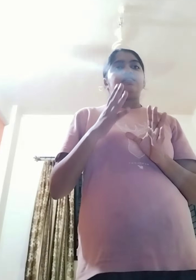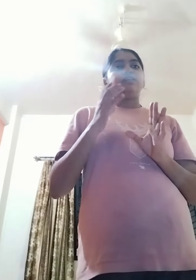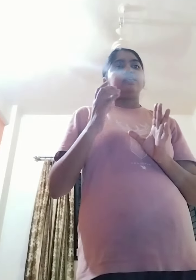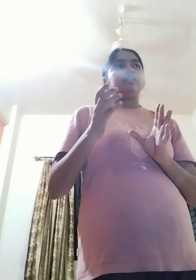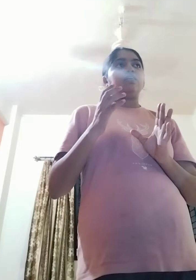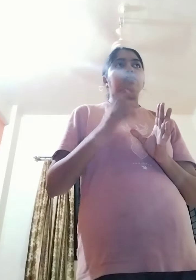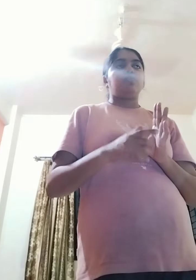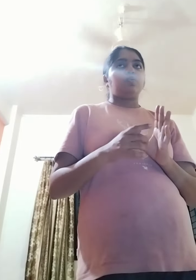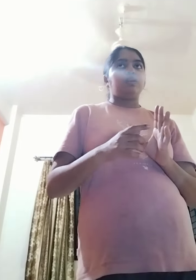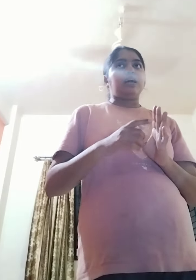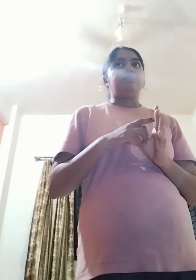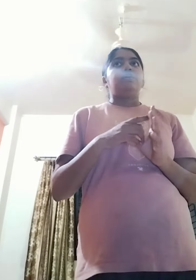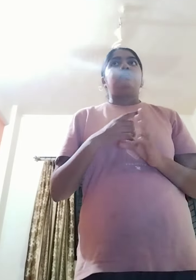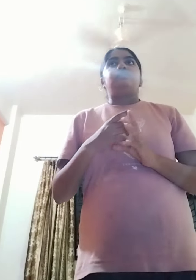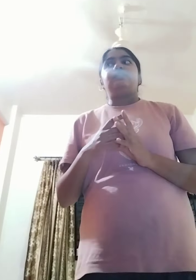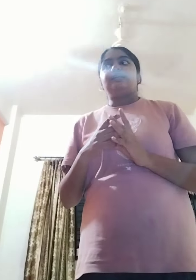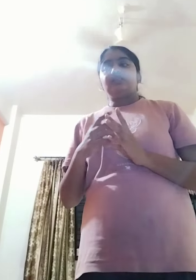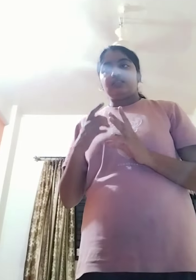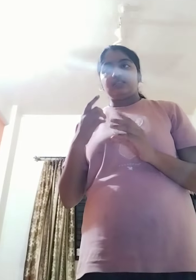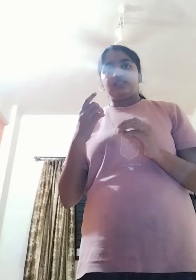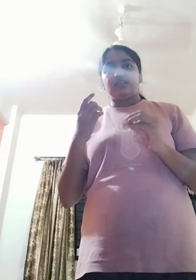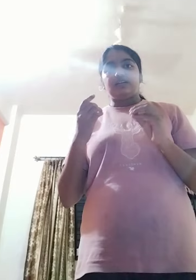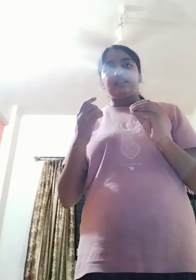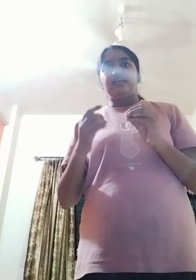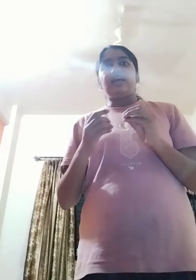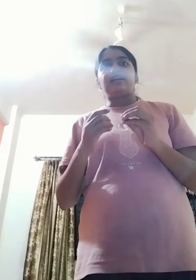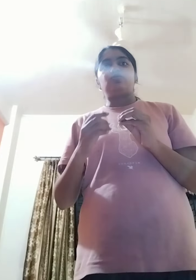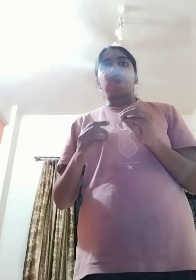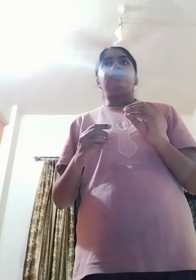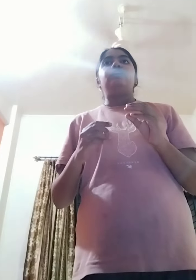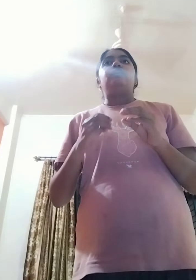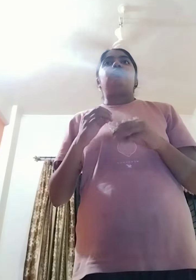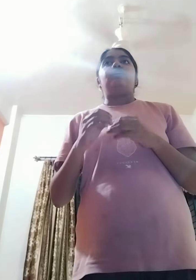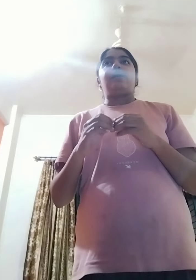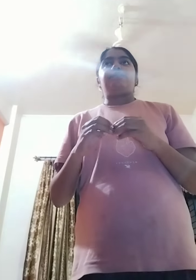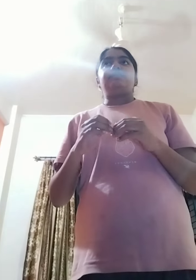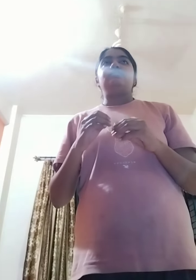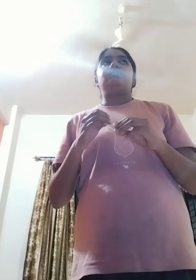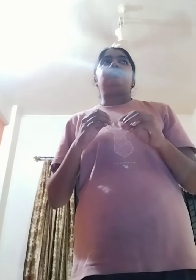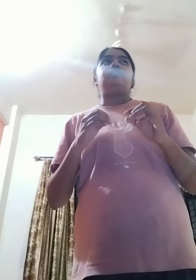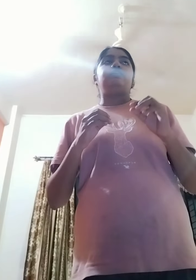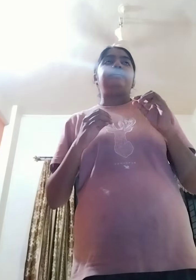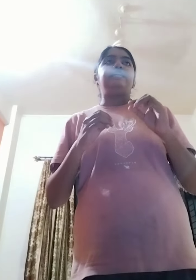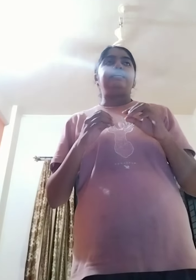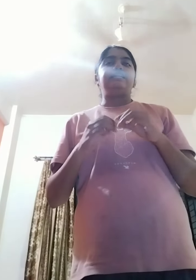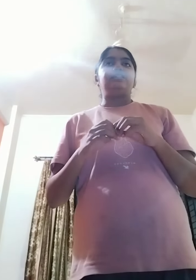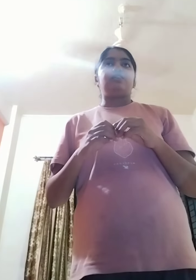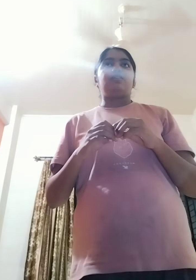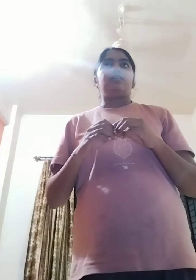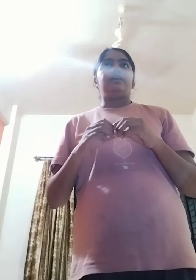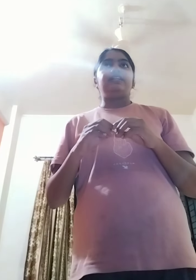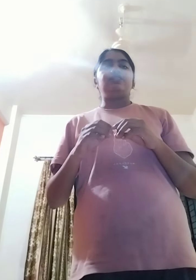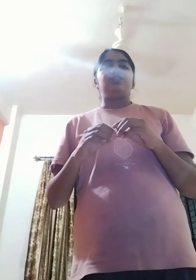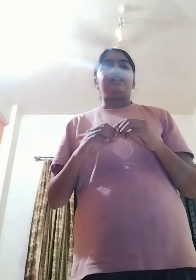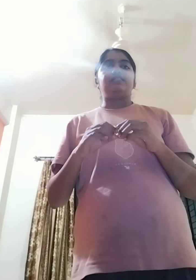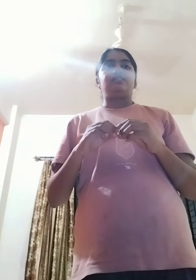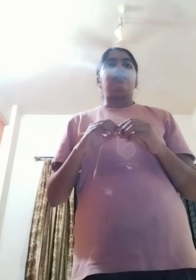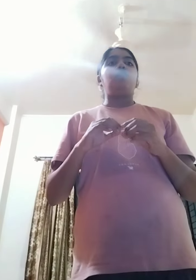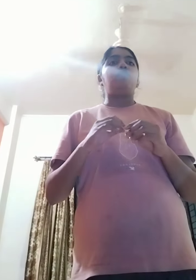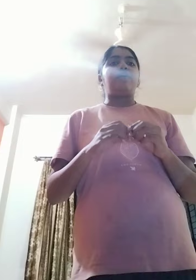in our program, then actually what happens, it initiates the